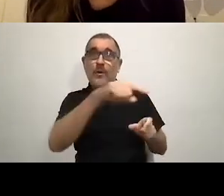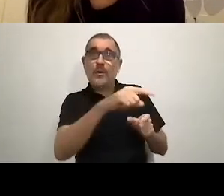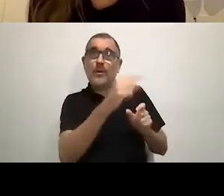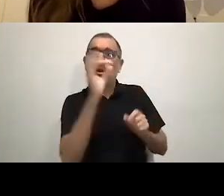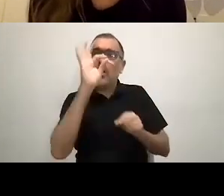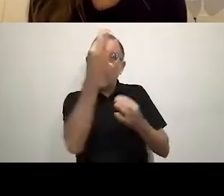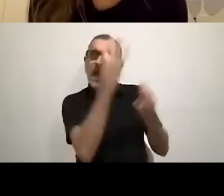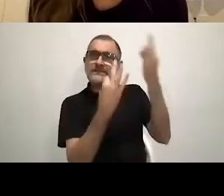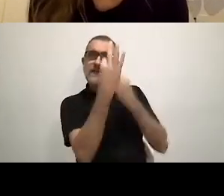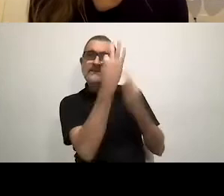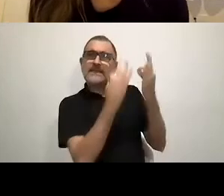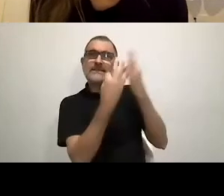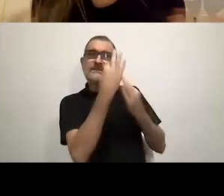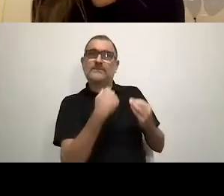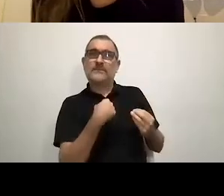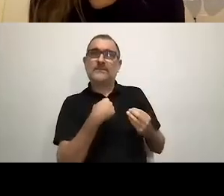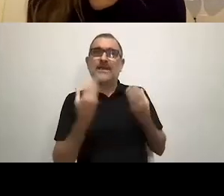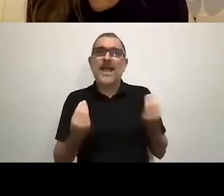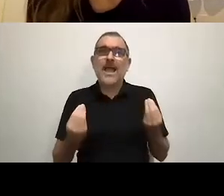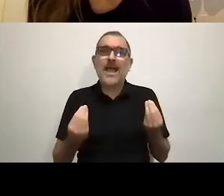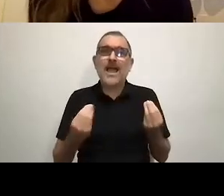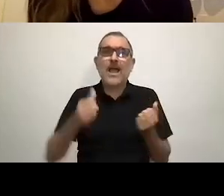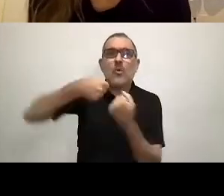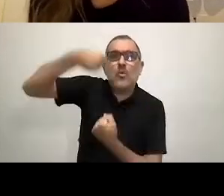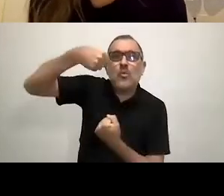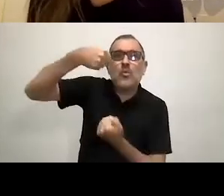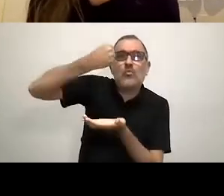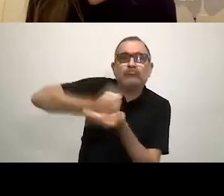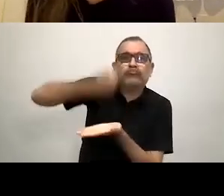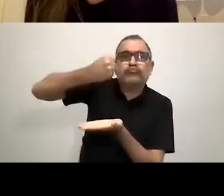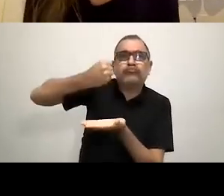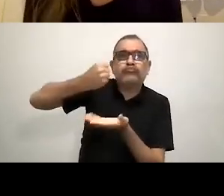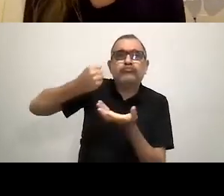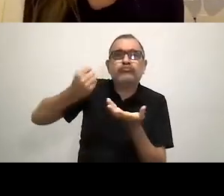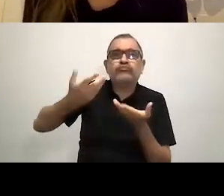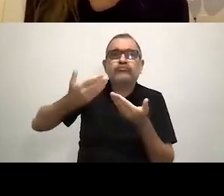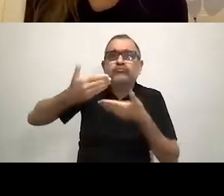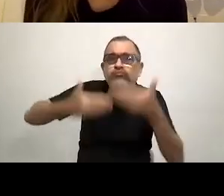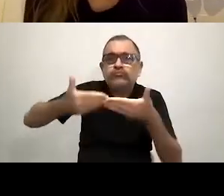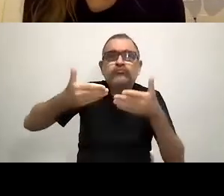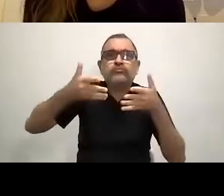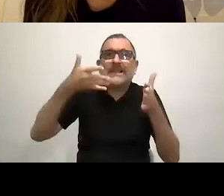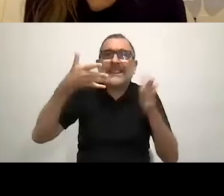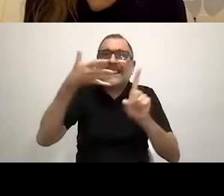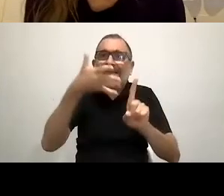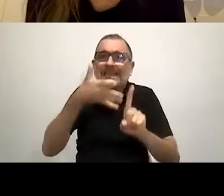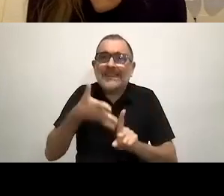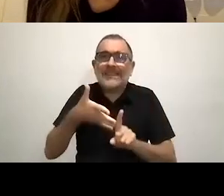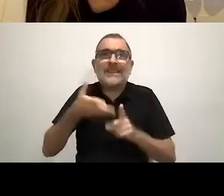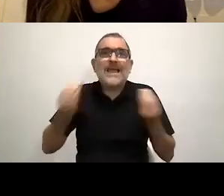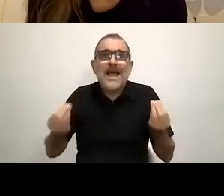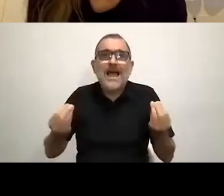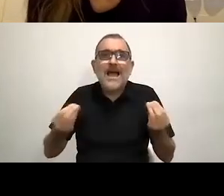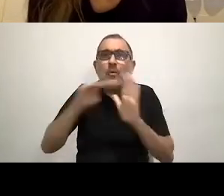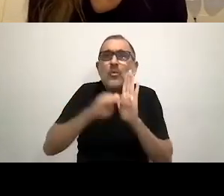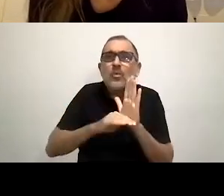the accreditation test for this year. And so first, thanks for your patience, because we're still trying to figure things